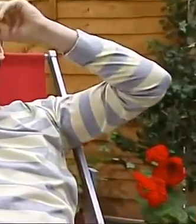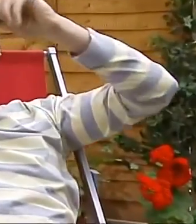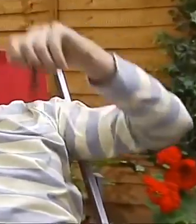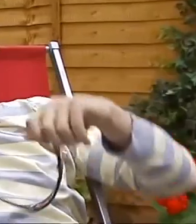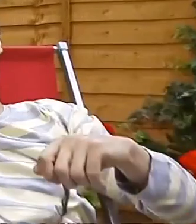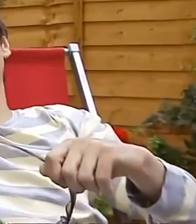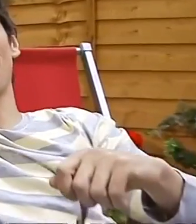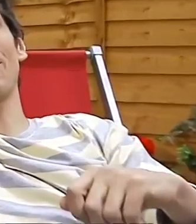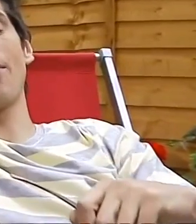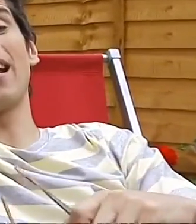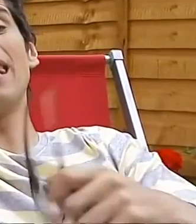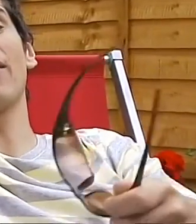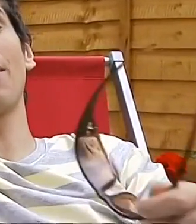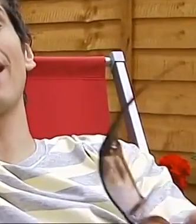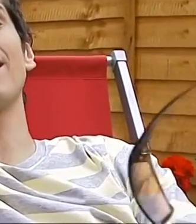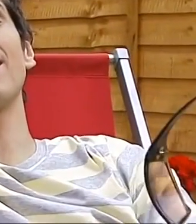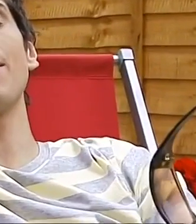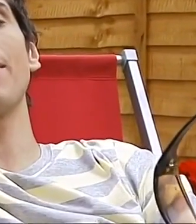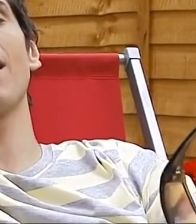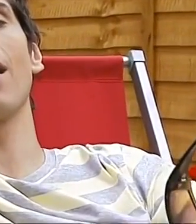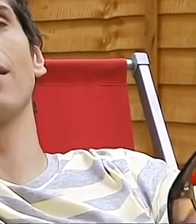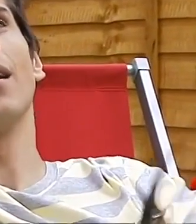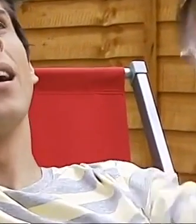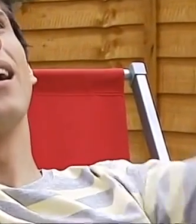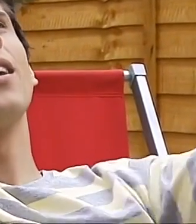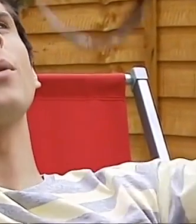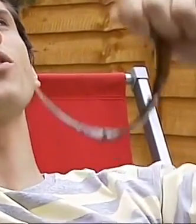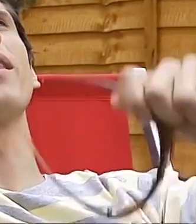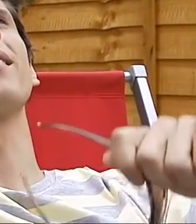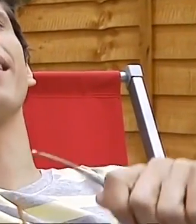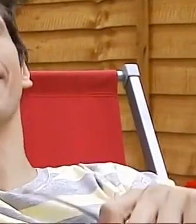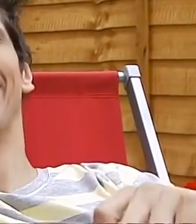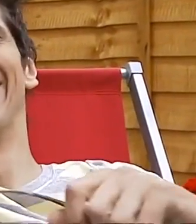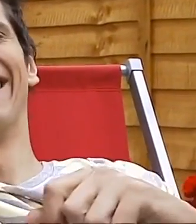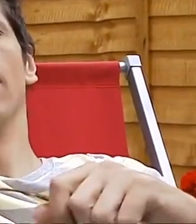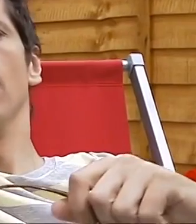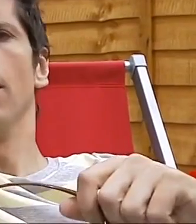I love the summertime and I love coming out into the cbeebies garden to enjoy the sun.